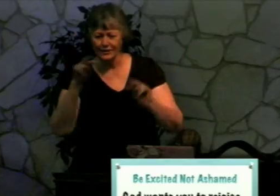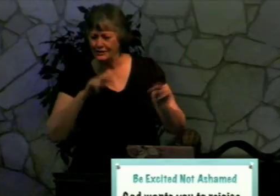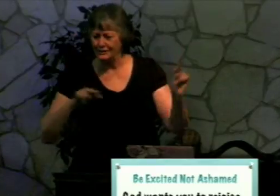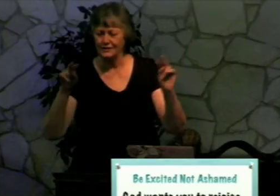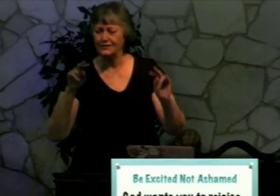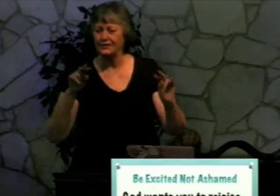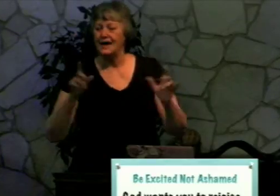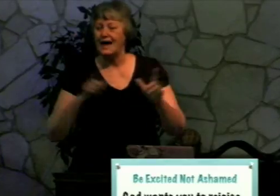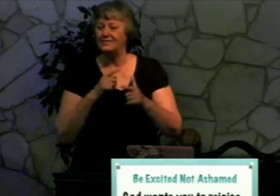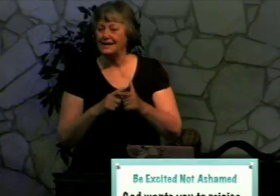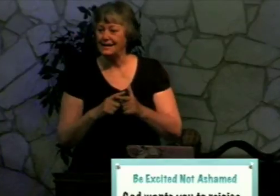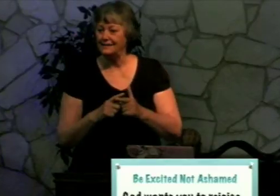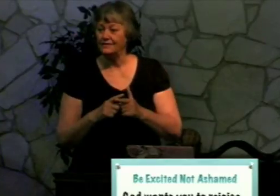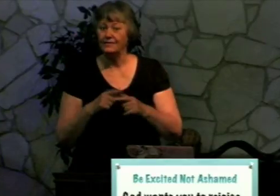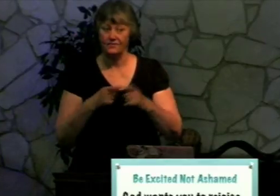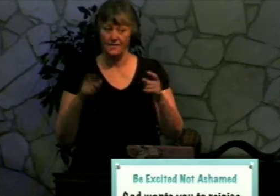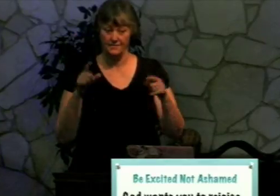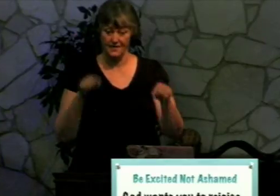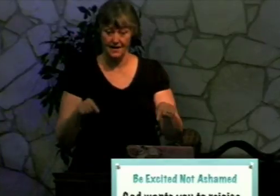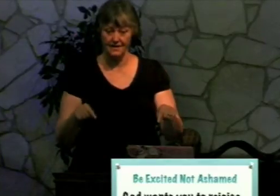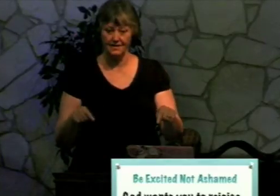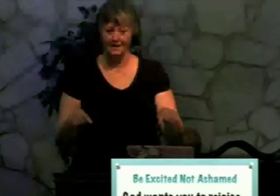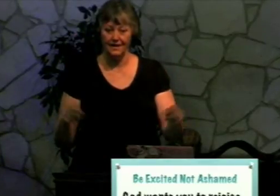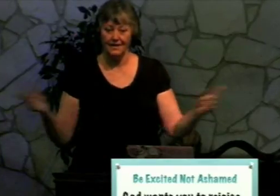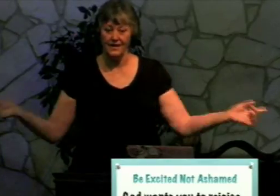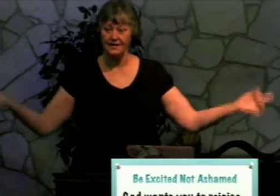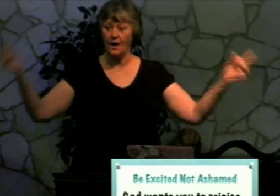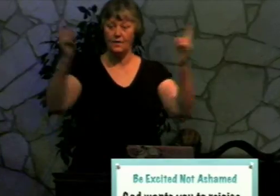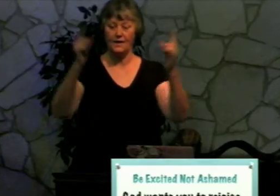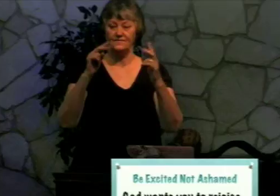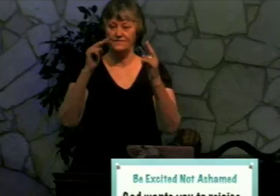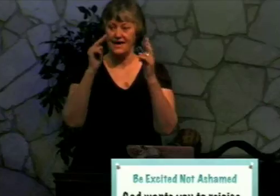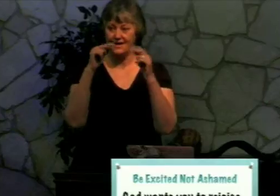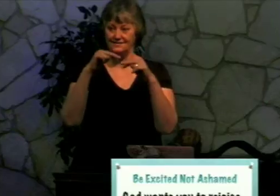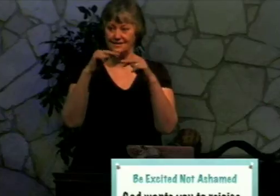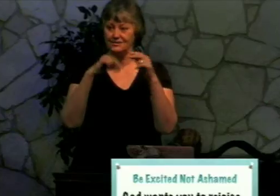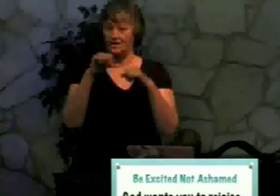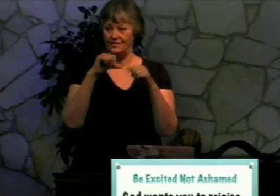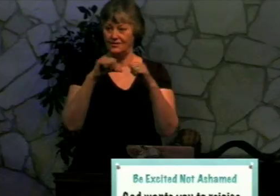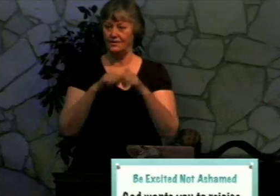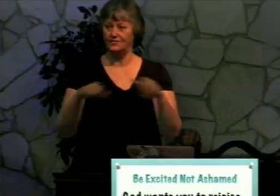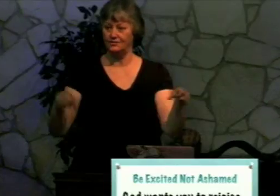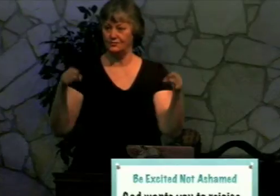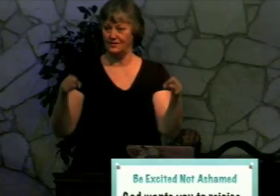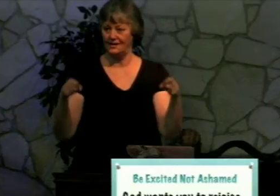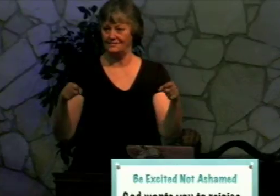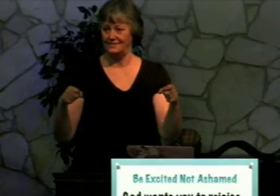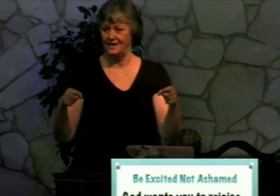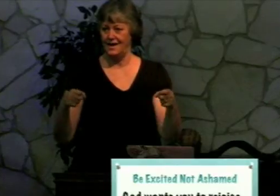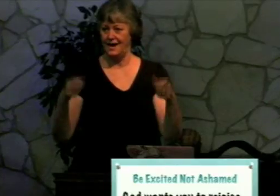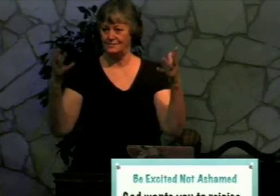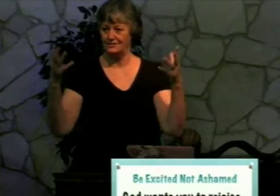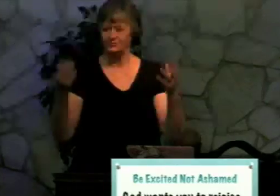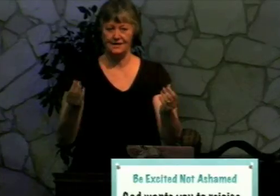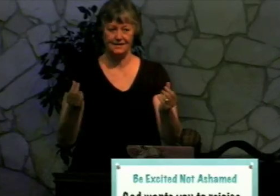look and look and look. And then from there, they go and face each other with the suitcase, how much money